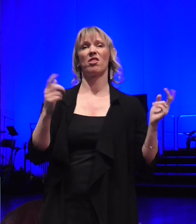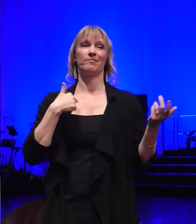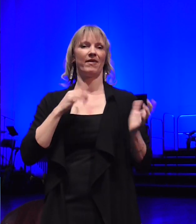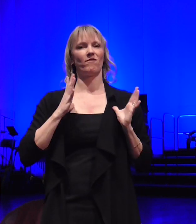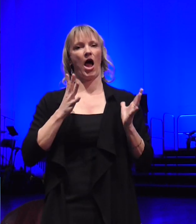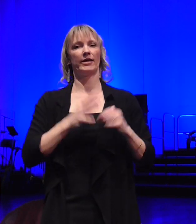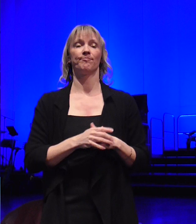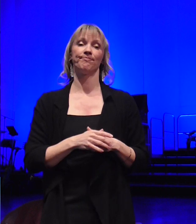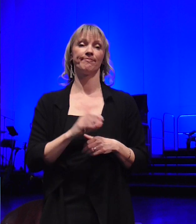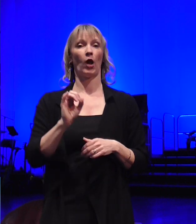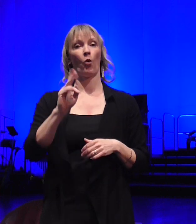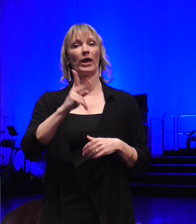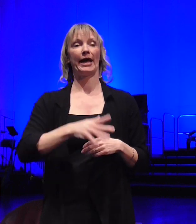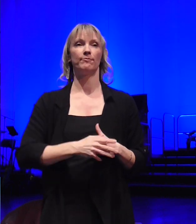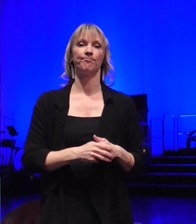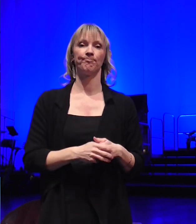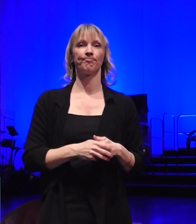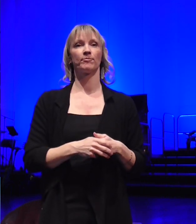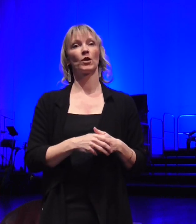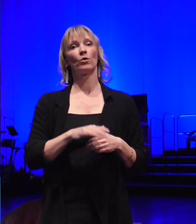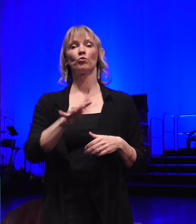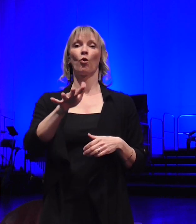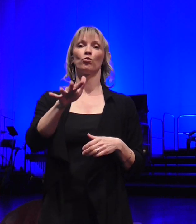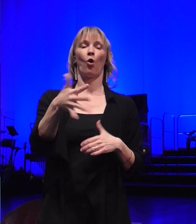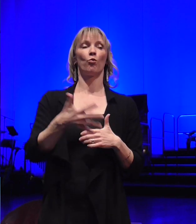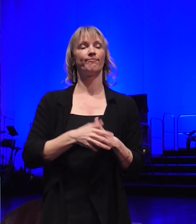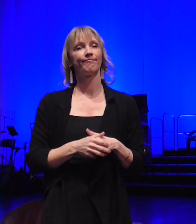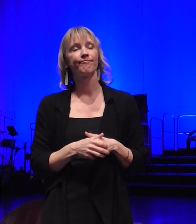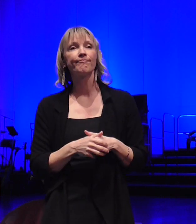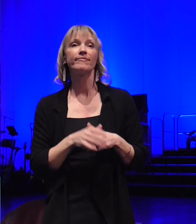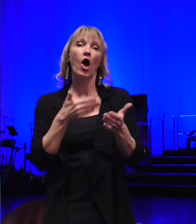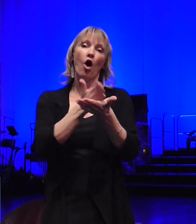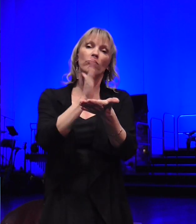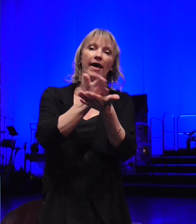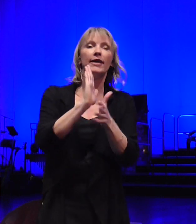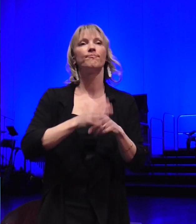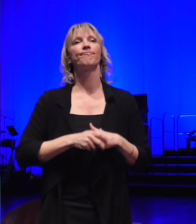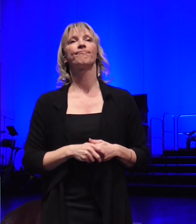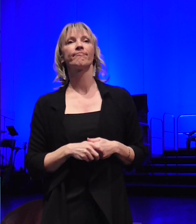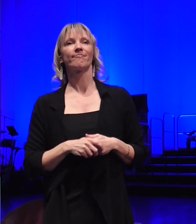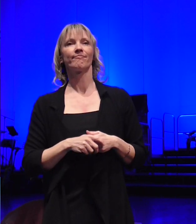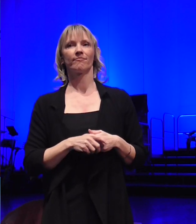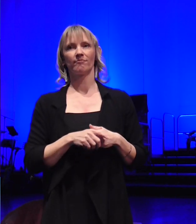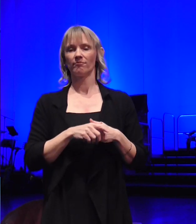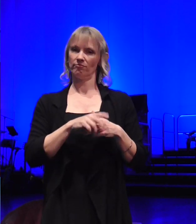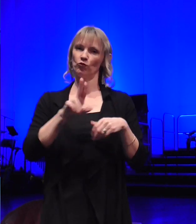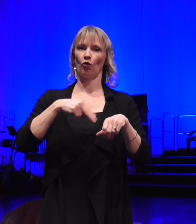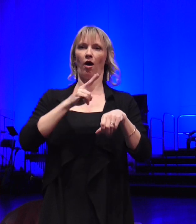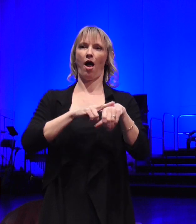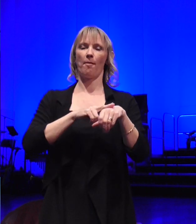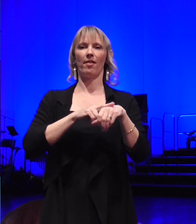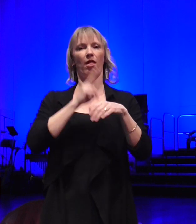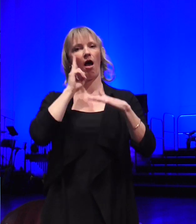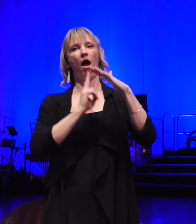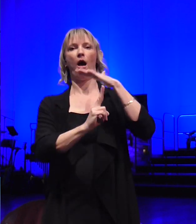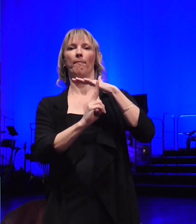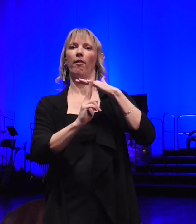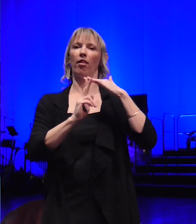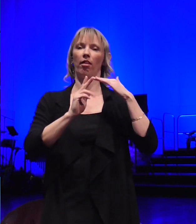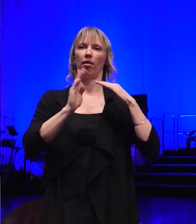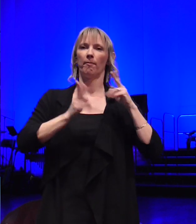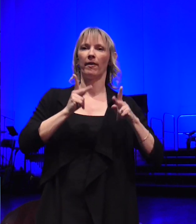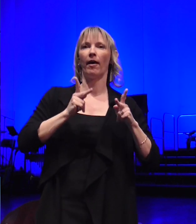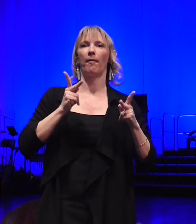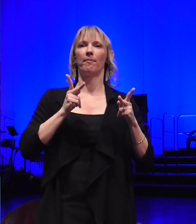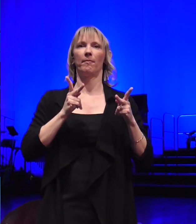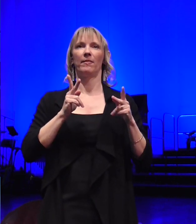fine, okay, so, all right. You know, these are normally really humble people who somehow get how are